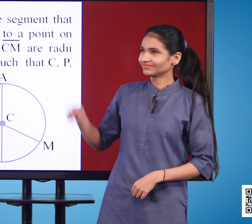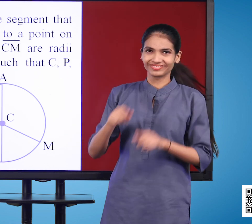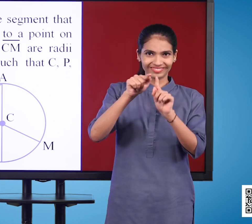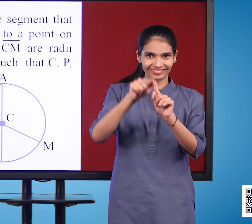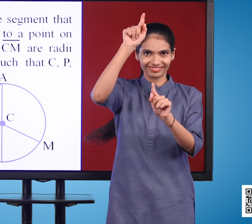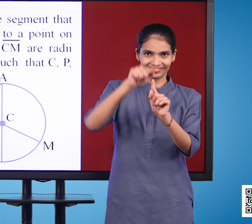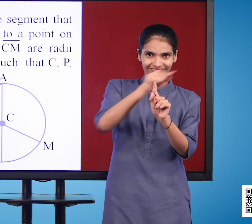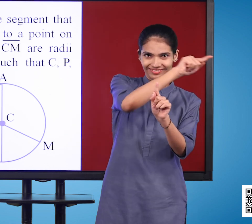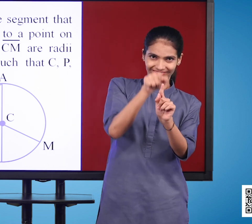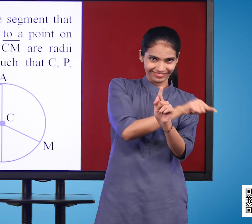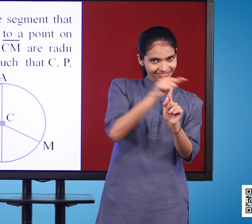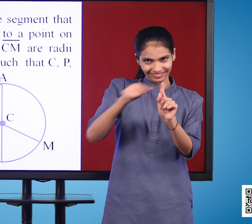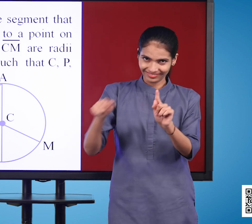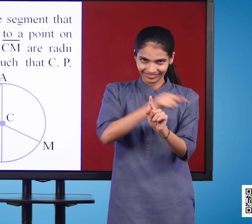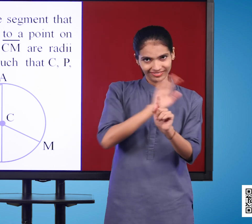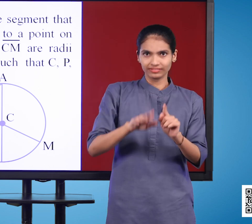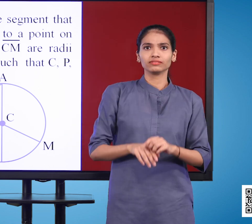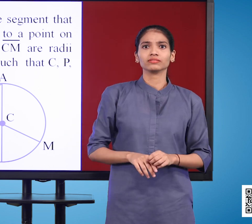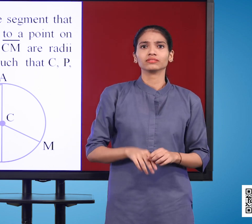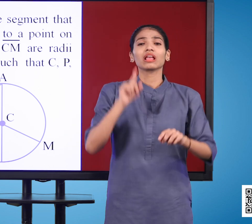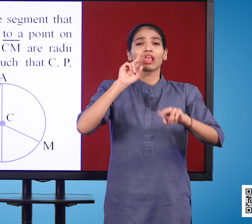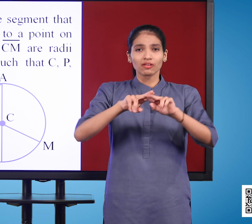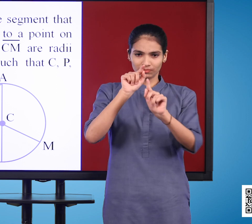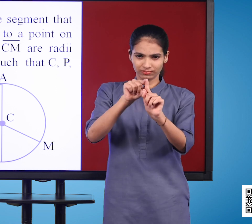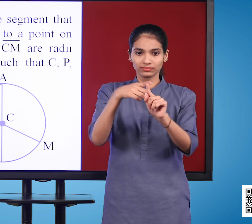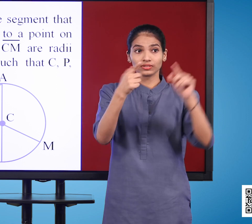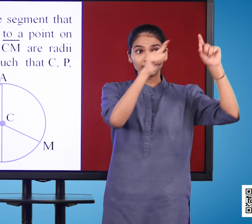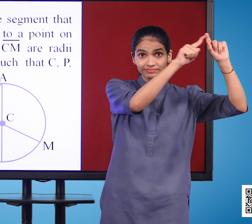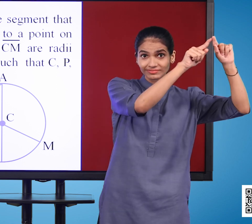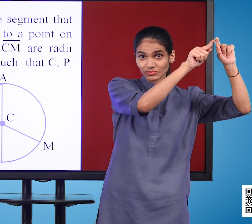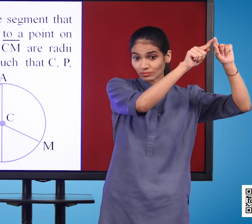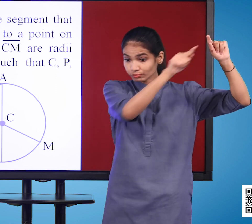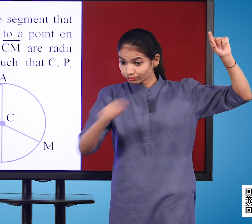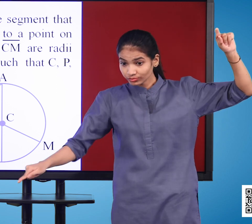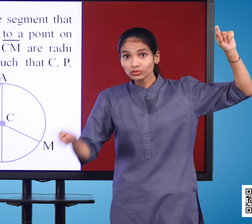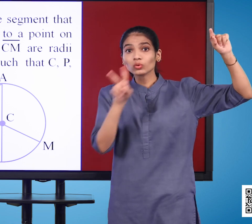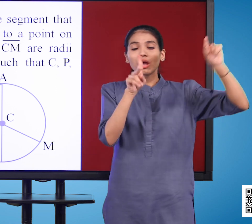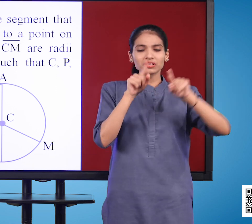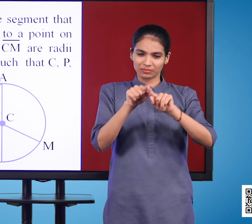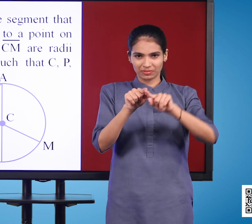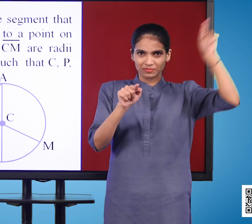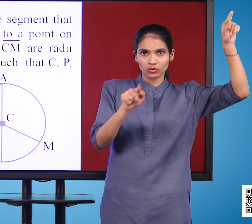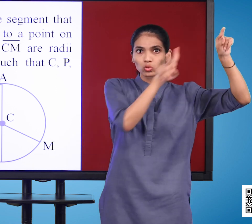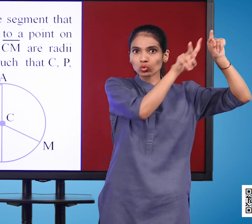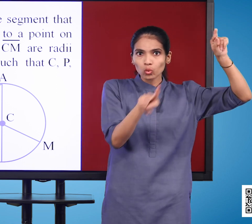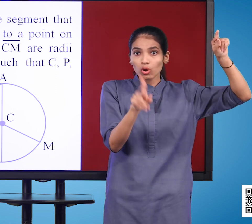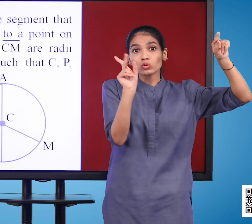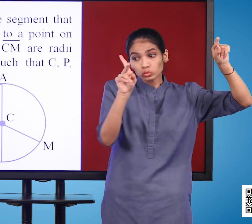The radius is a line segment that connects the center to a point on the circle. CP and